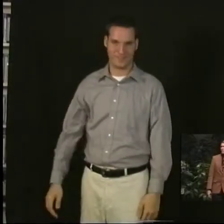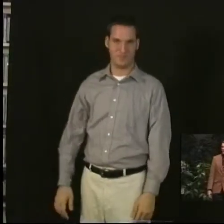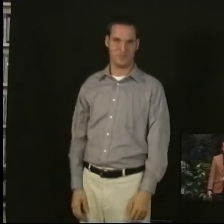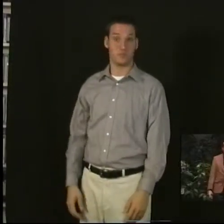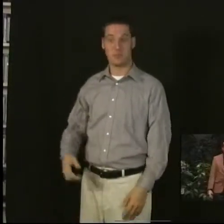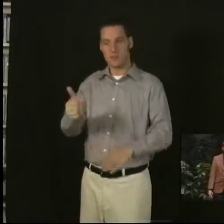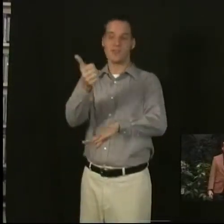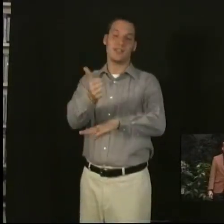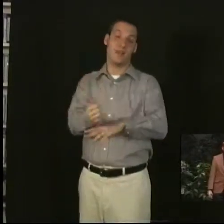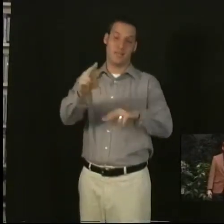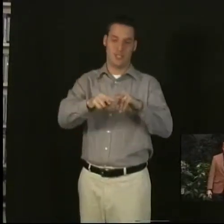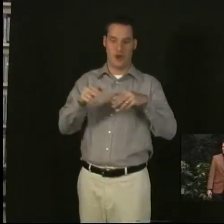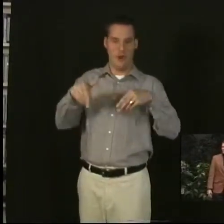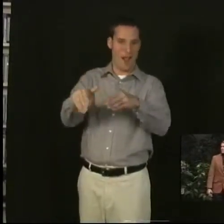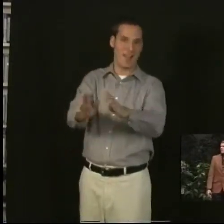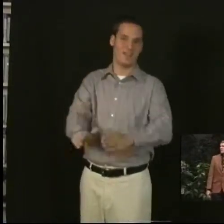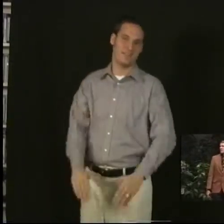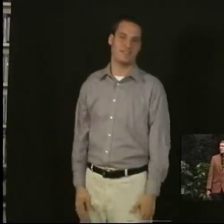We set up a chair in the aisle.